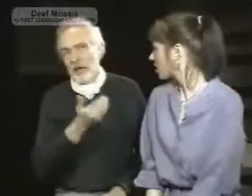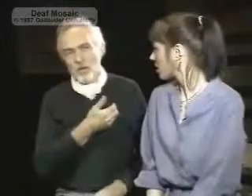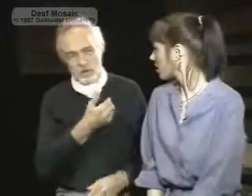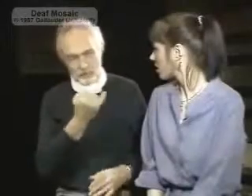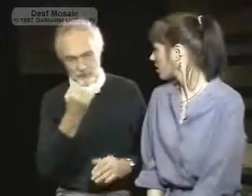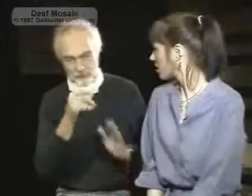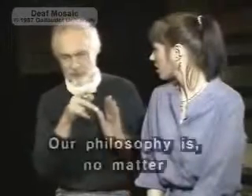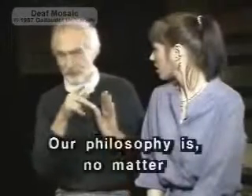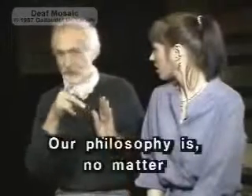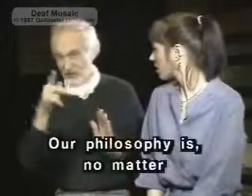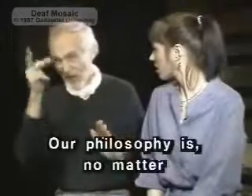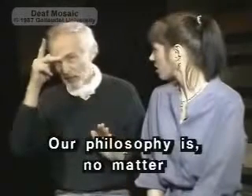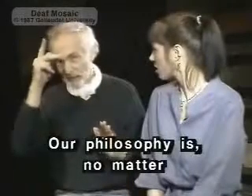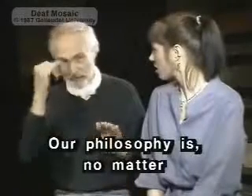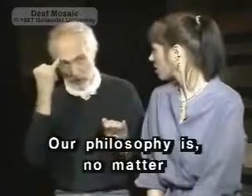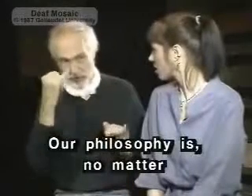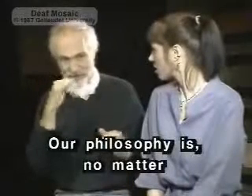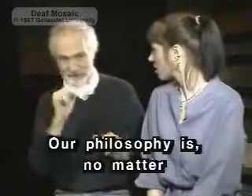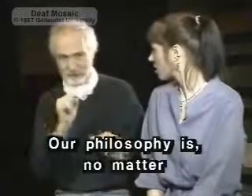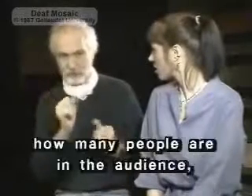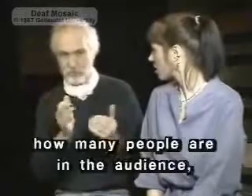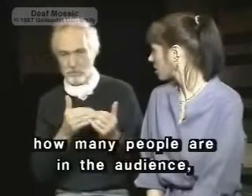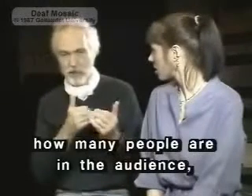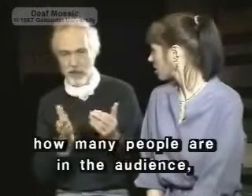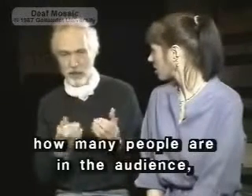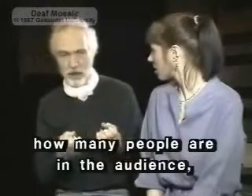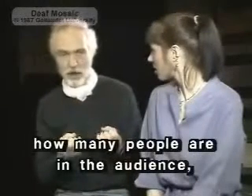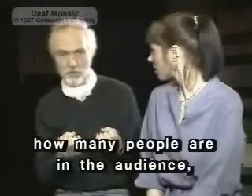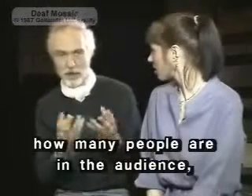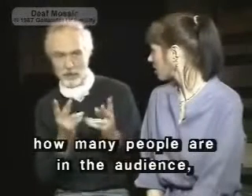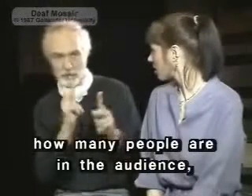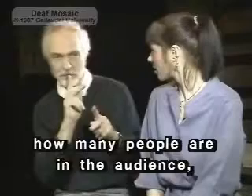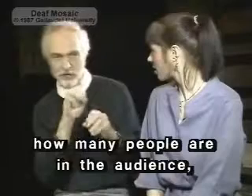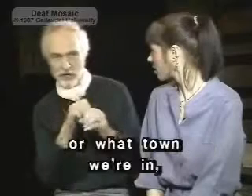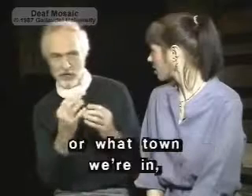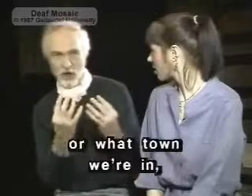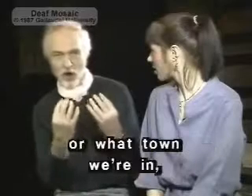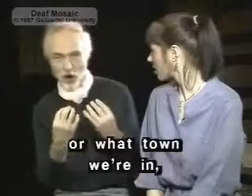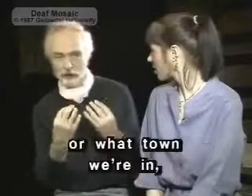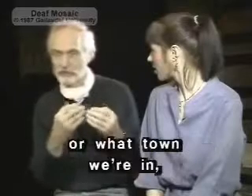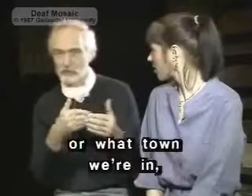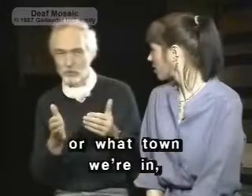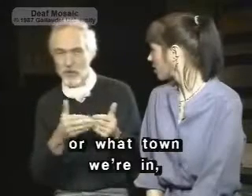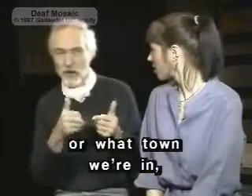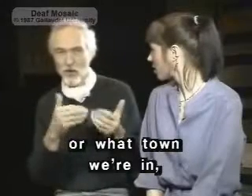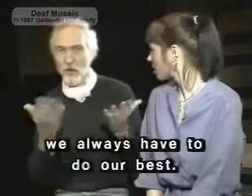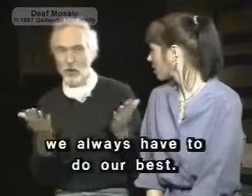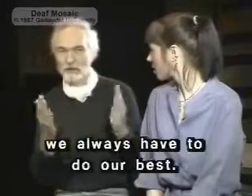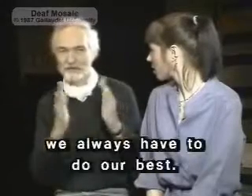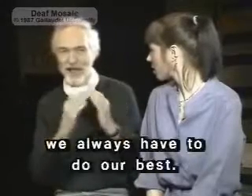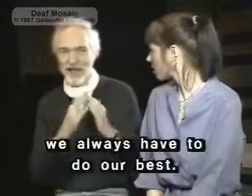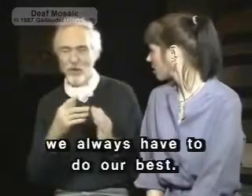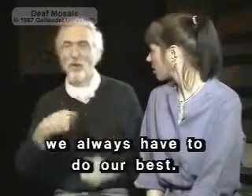Our philosophy is no matter how many people are in the audience or that town we're in, we also have to do our best.